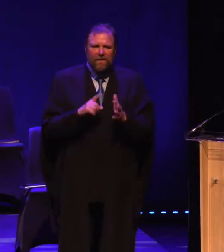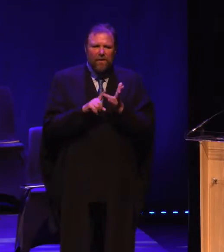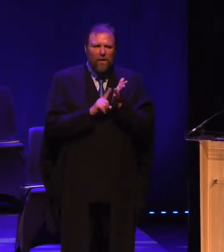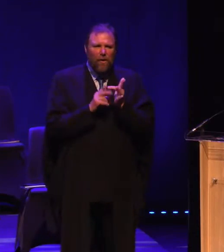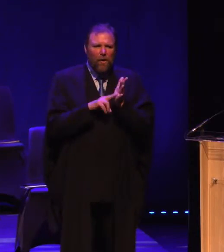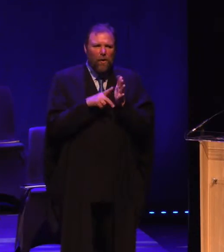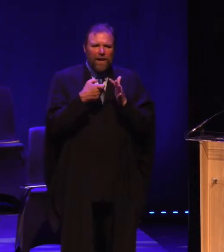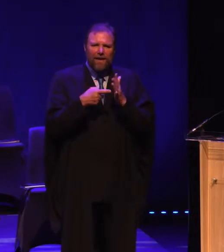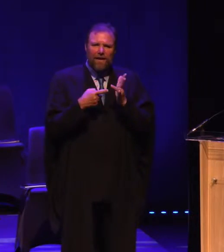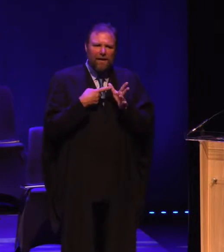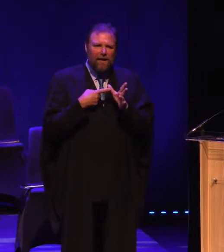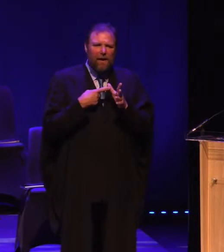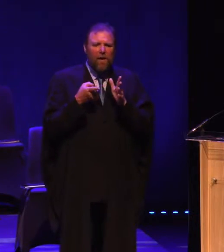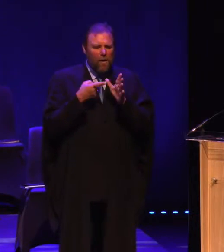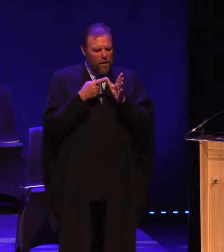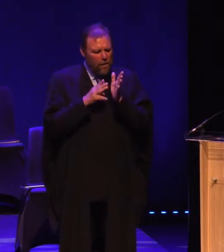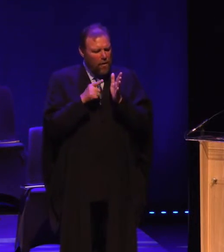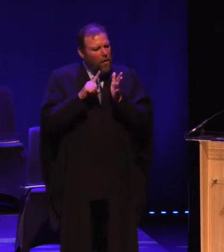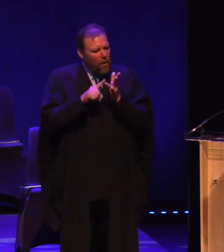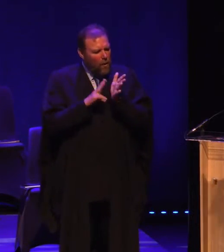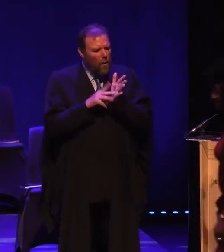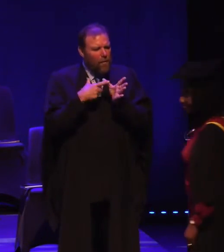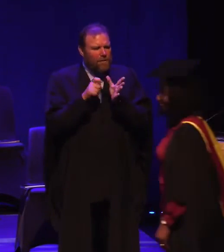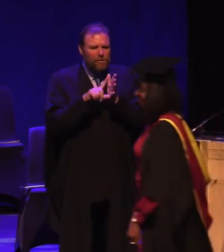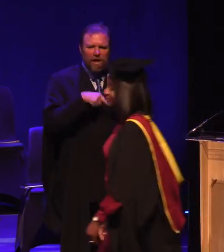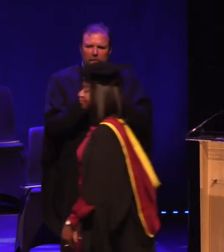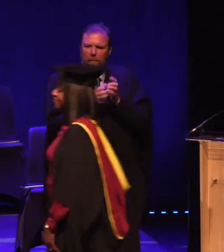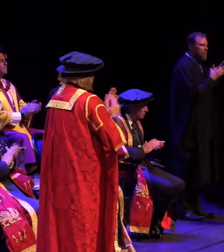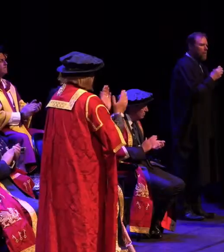Oleinka Oleyemi Ogunjobi.